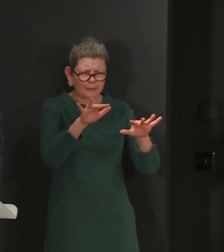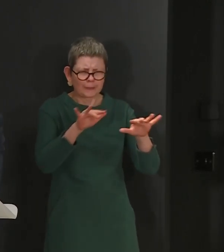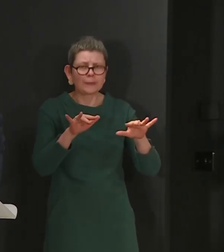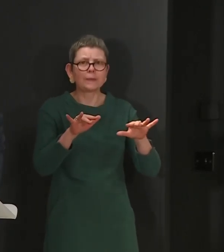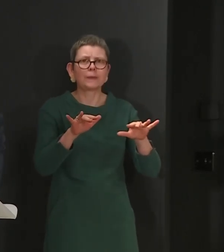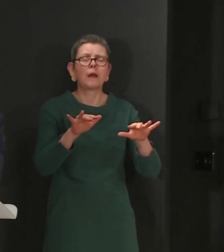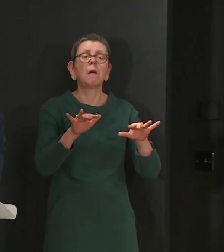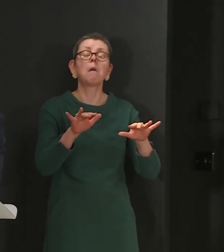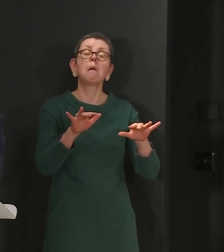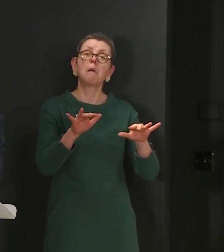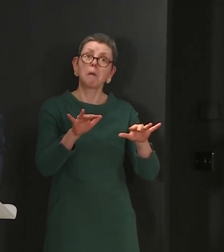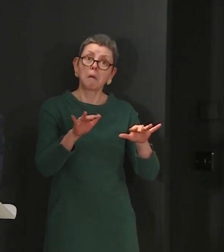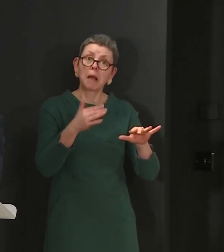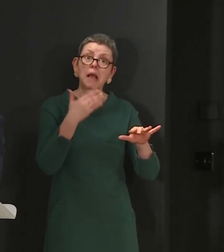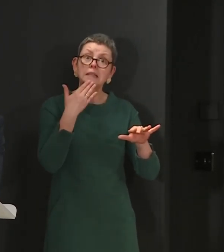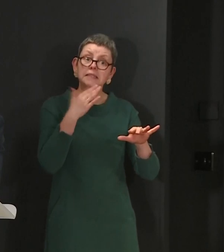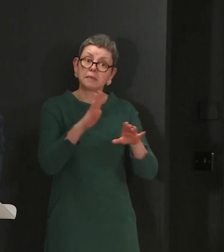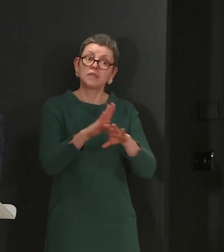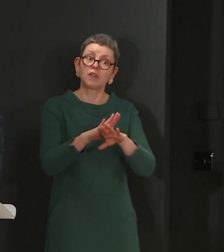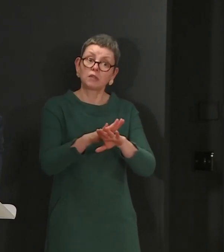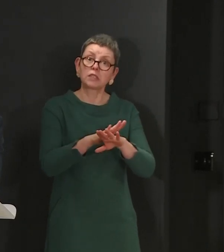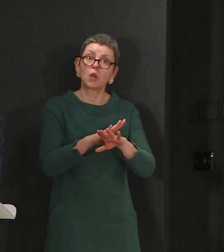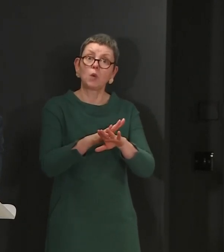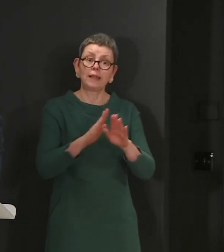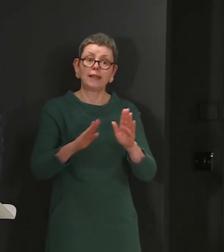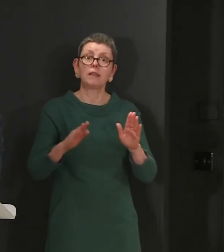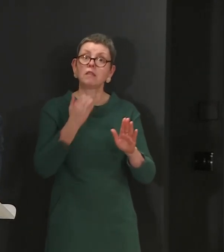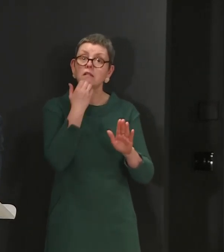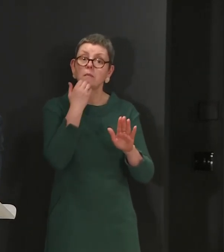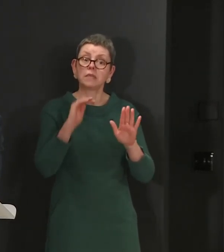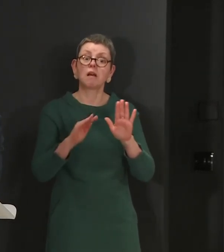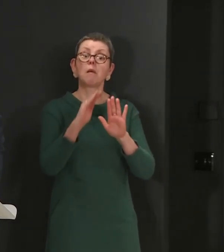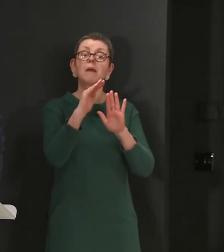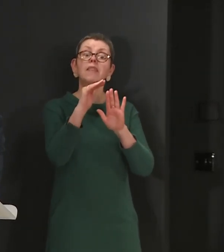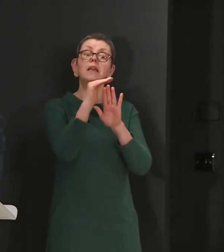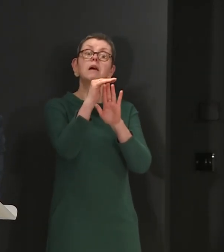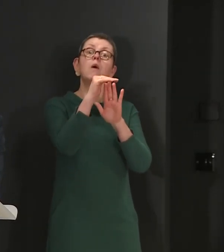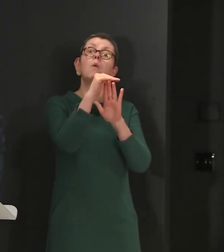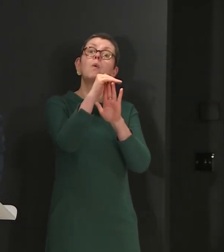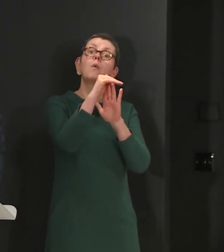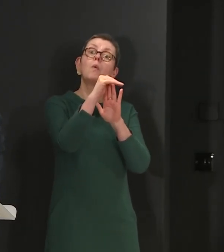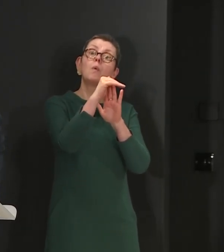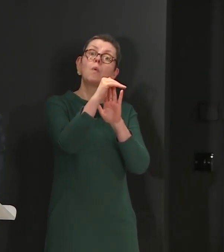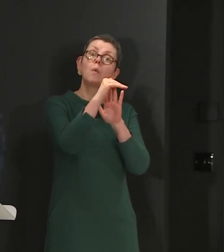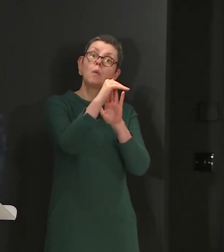very slowly we're seeing a gradual decline in the number of those cases, and that's